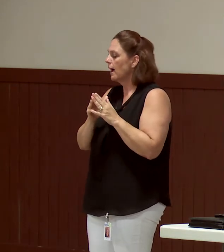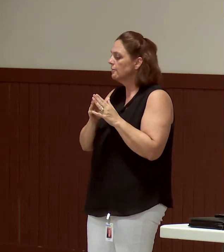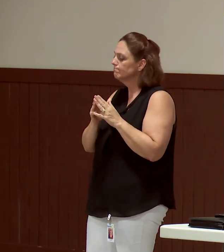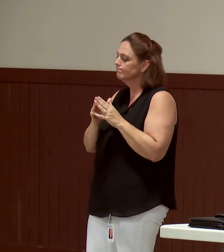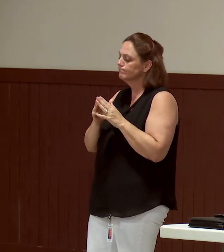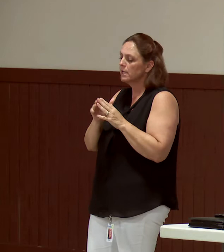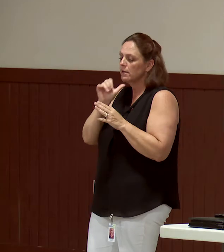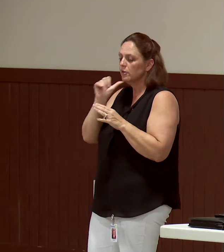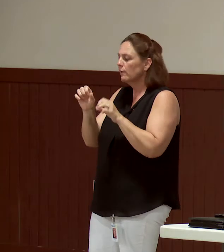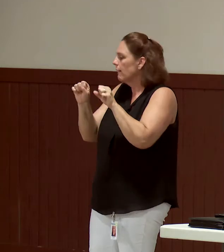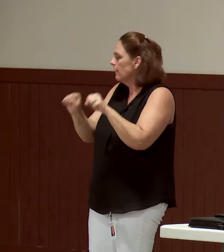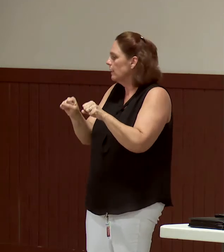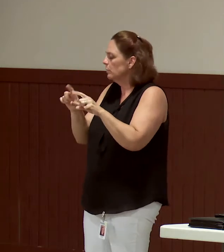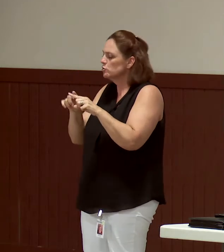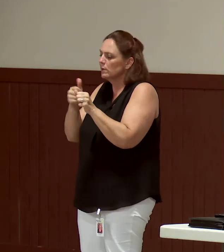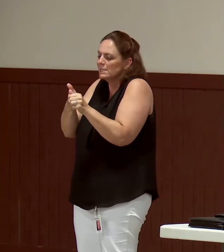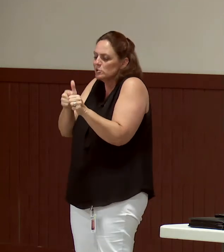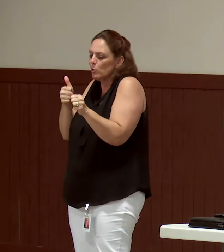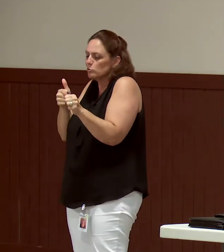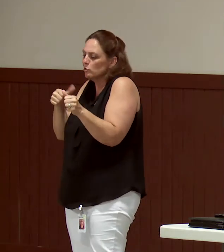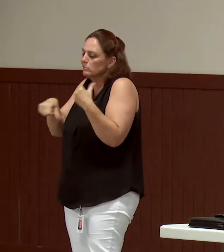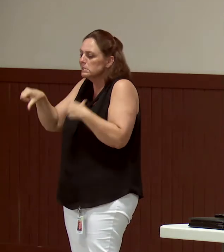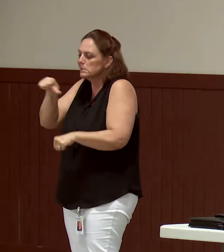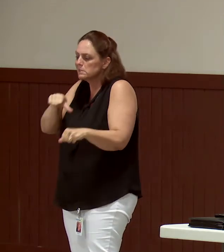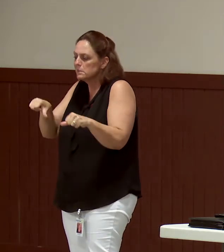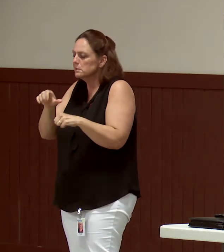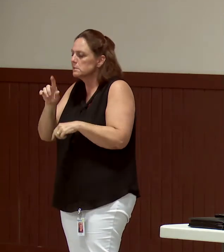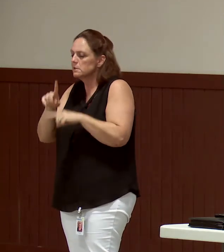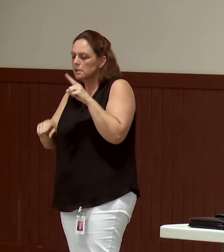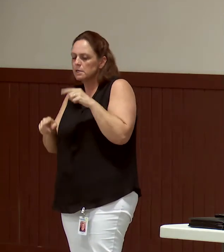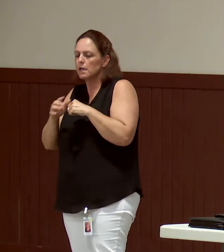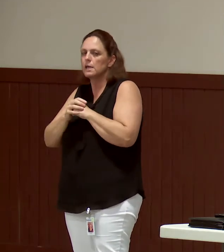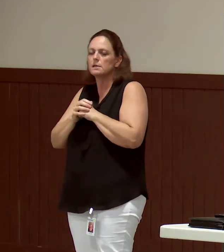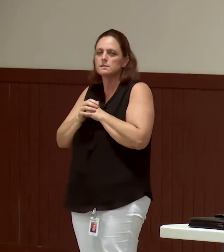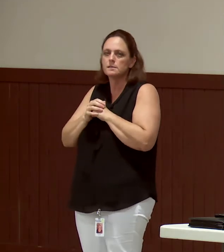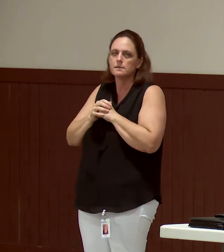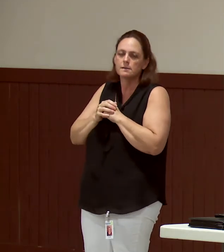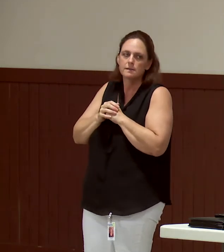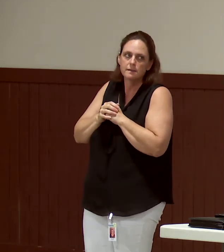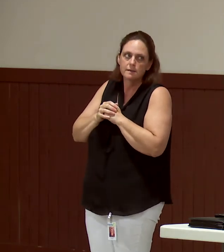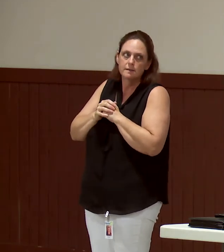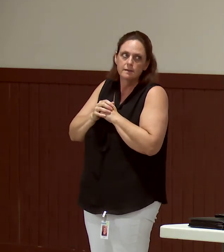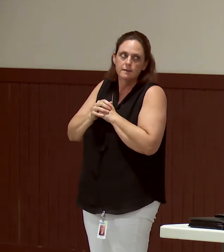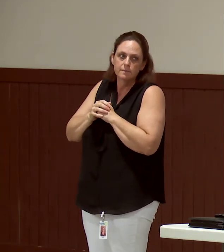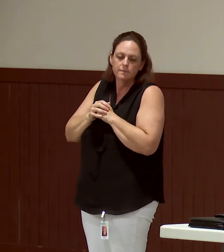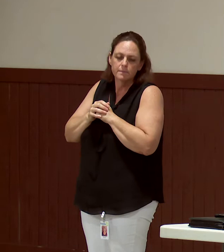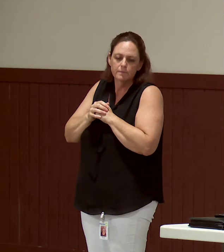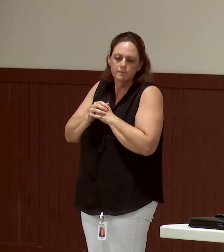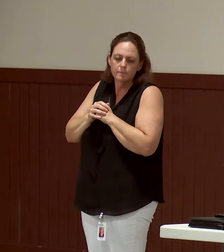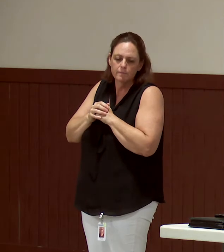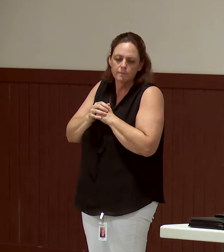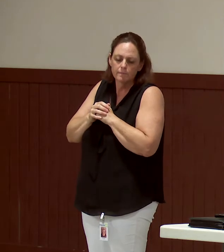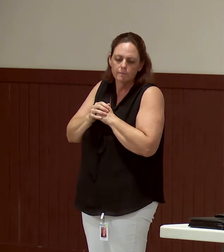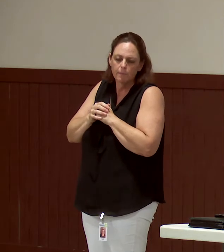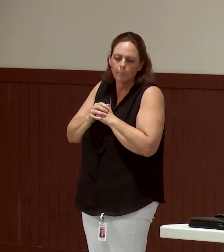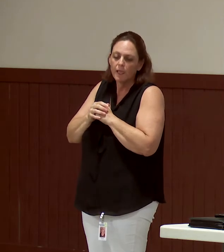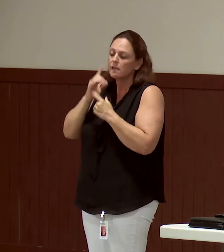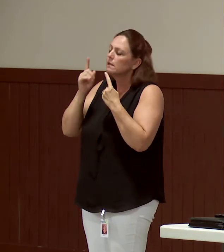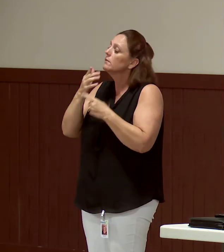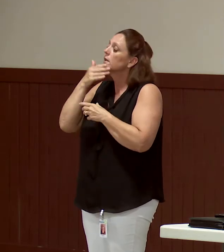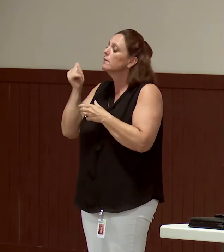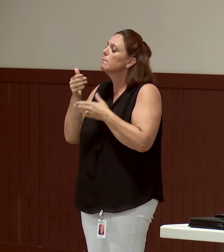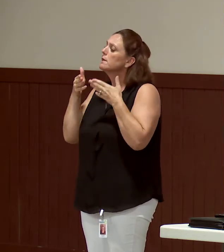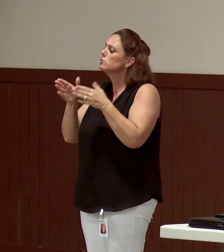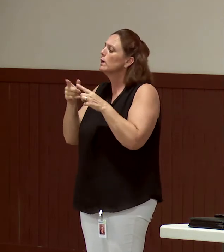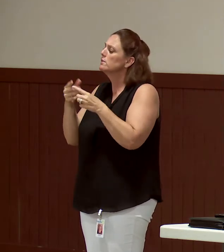to self-isolate. And so we want to take those facts into consideration when thinking about the most equitable way to distribute the